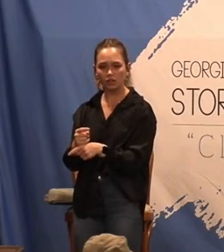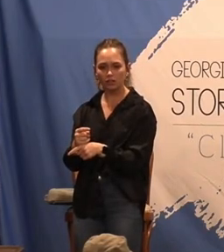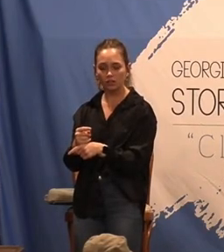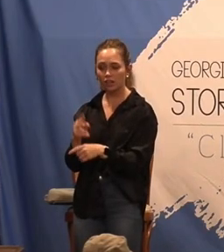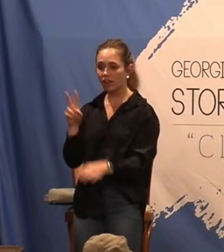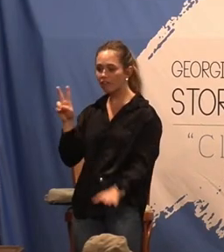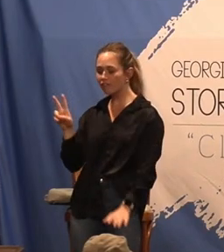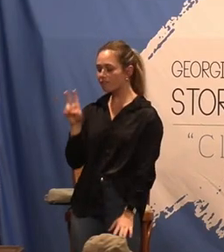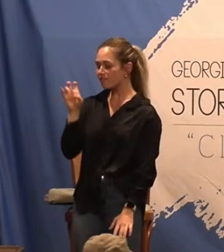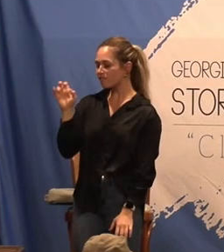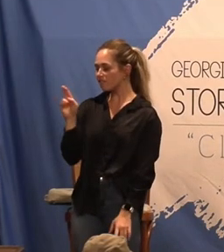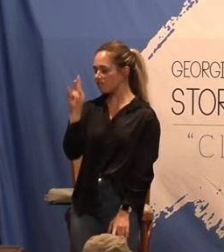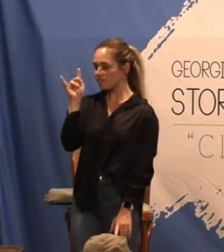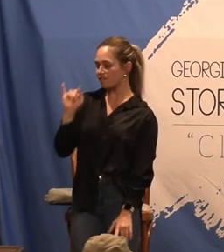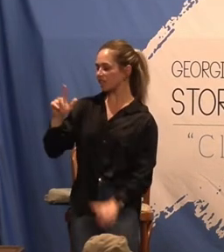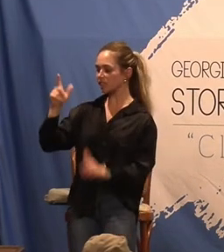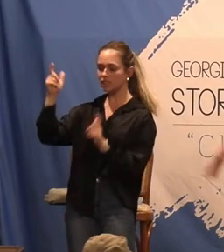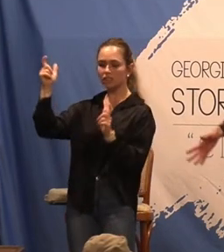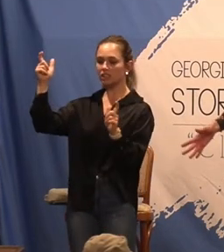Venti.